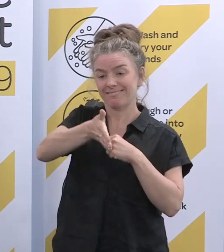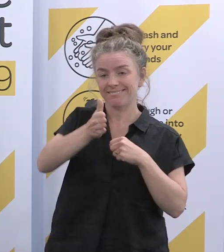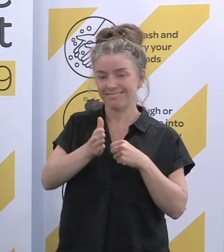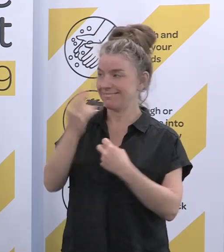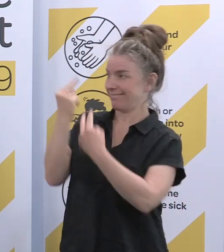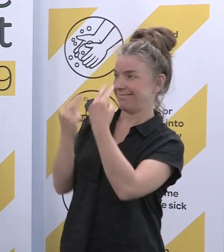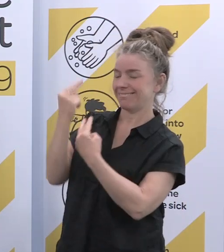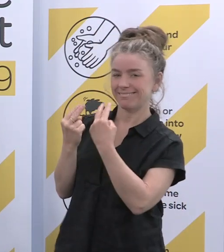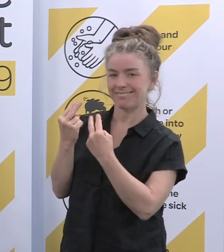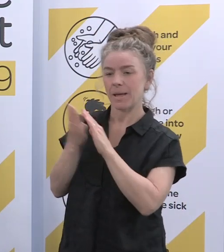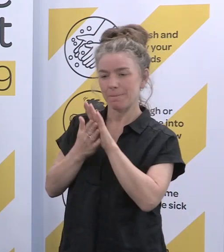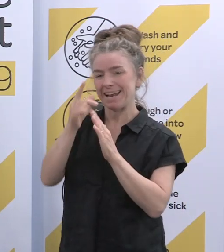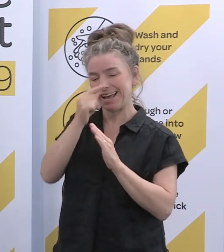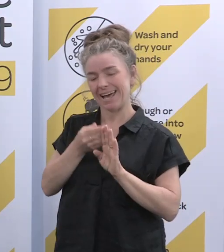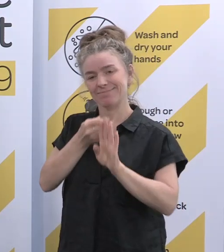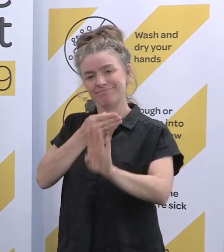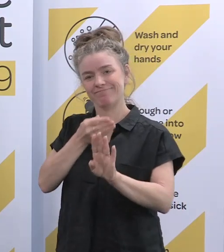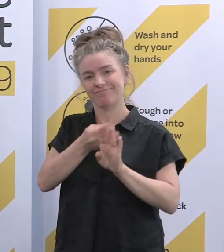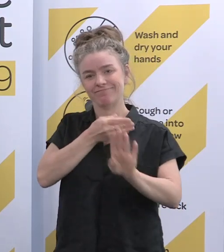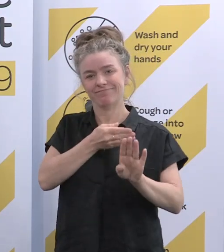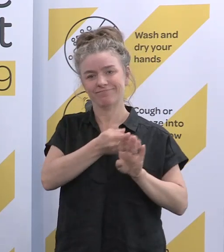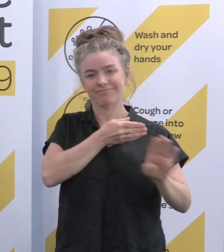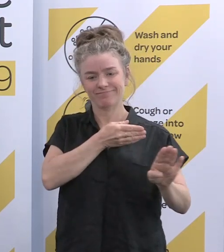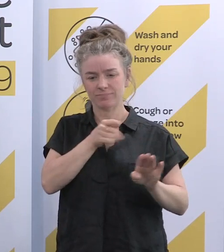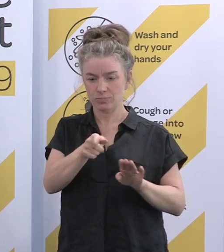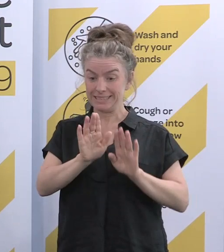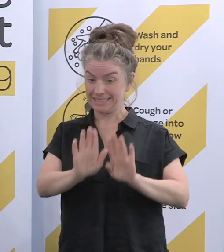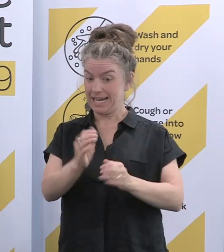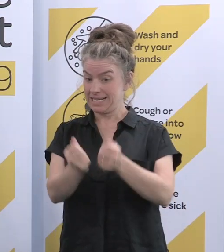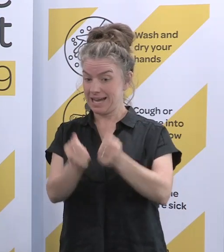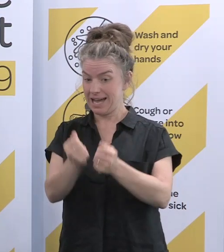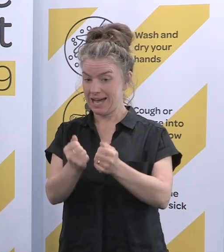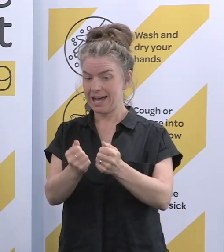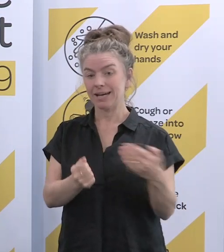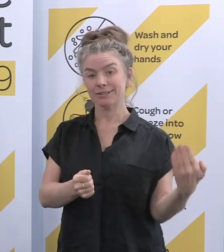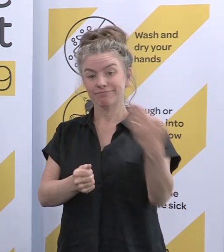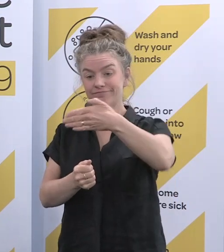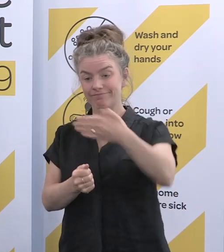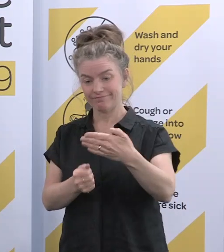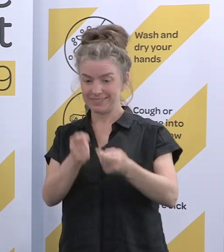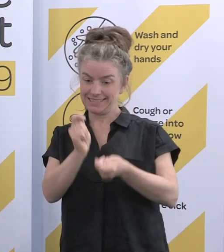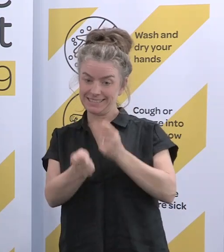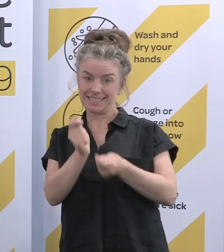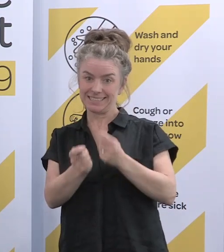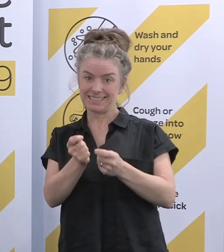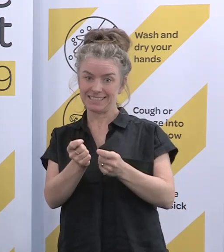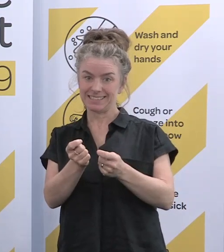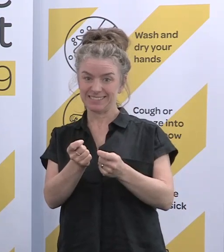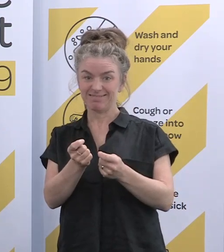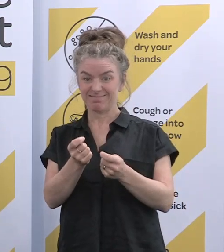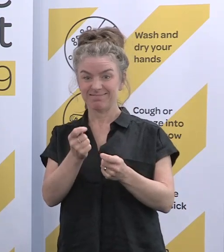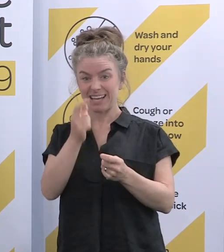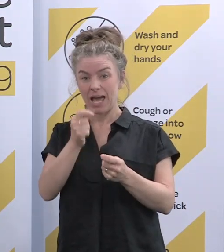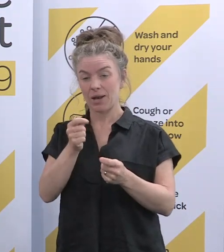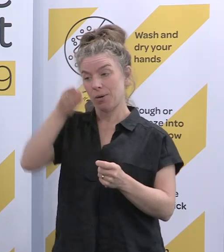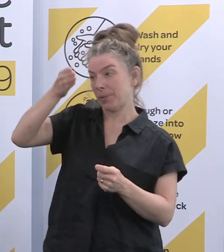put in a process whereby they can keep people effectively isolated in their cars, have them come through and test them through even just winding the